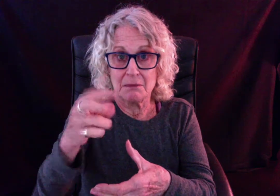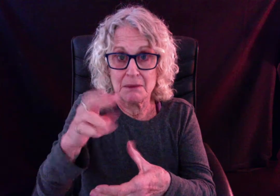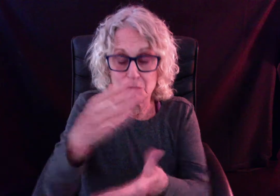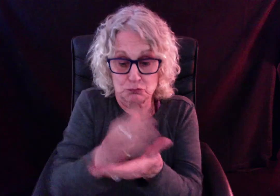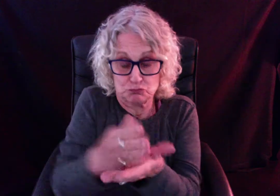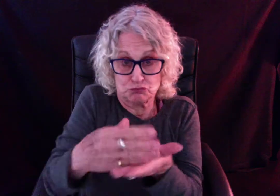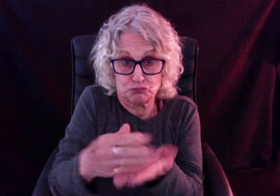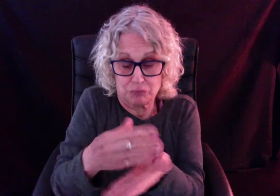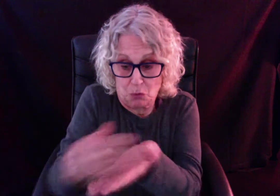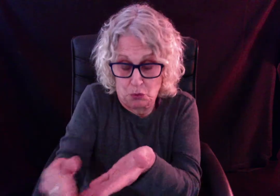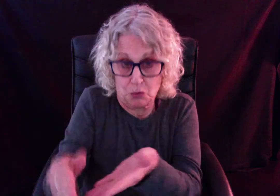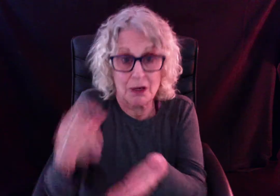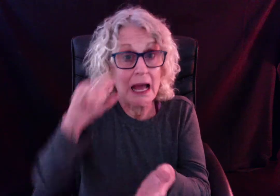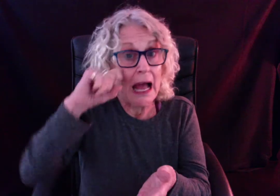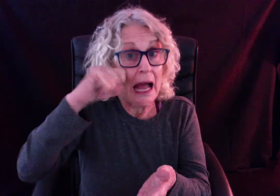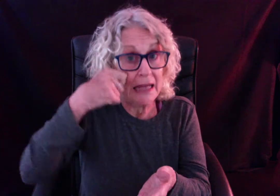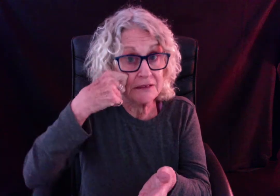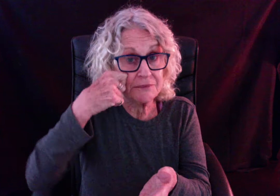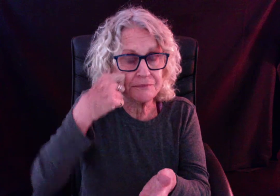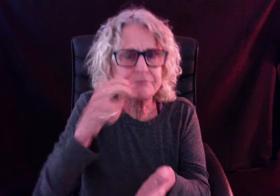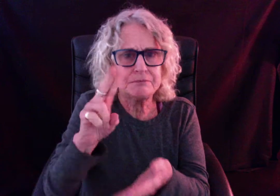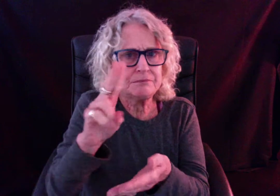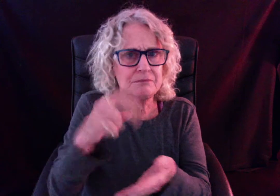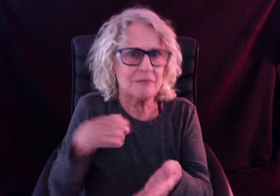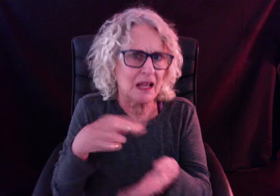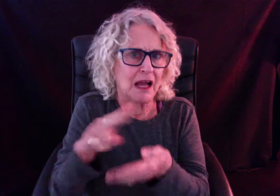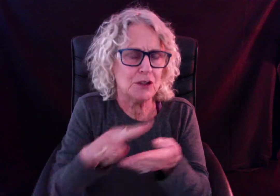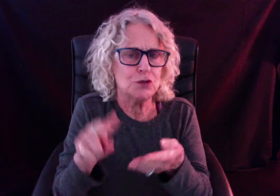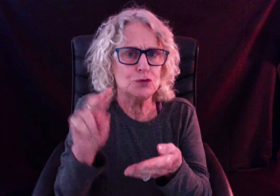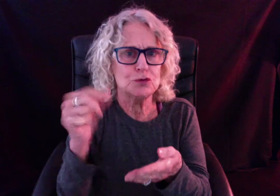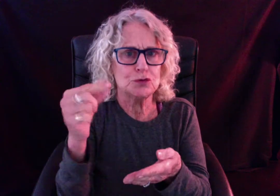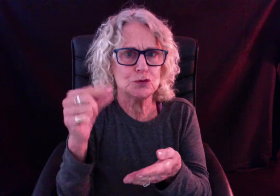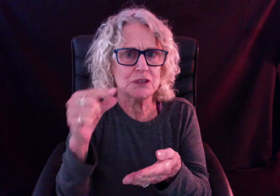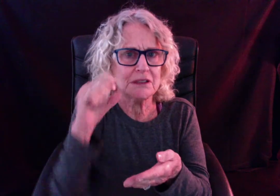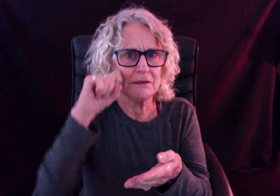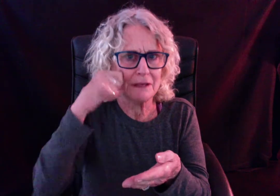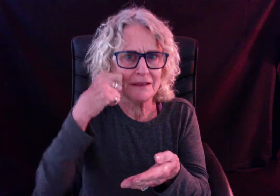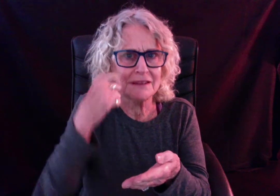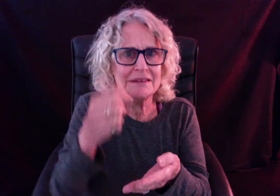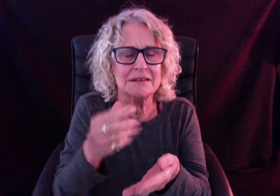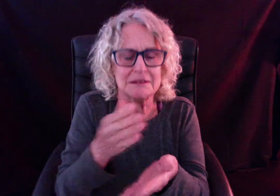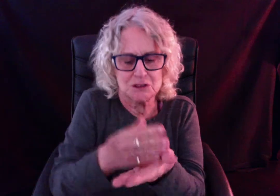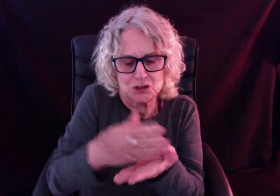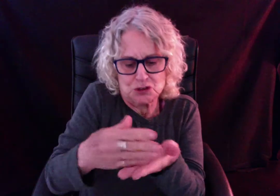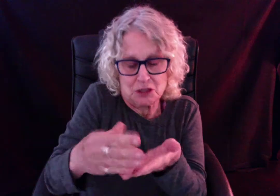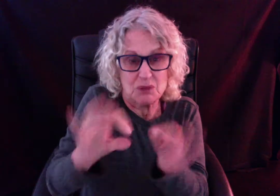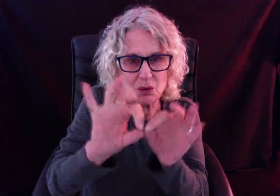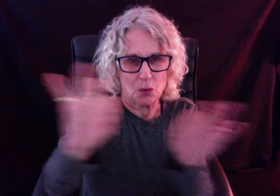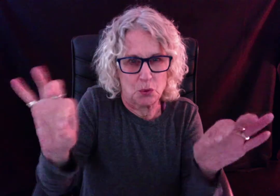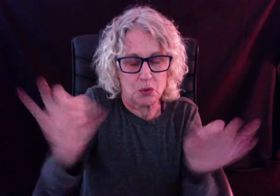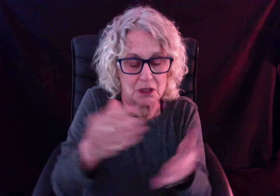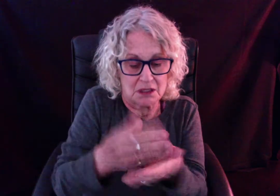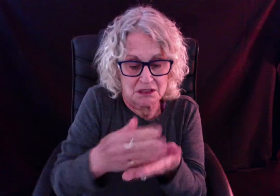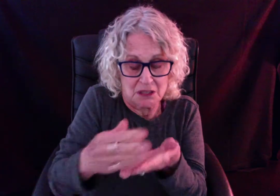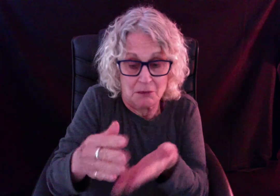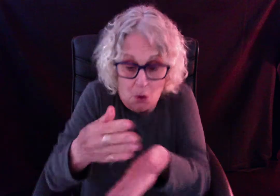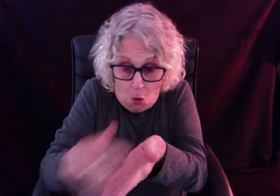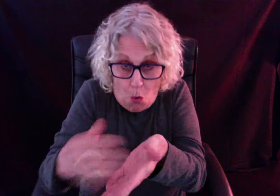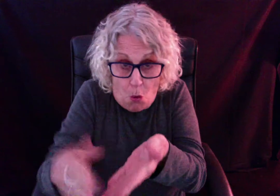have the onion. I used the green, I preferred the green onion. And you chop that up. That's all in. And what else was in there?